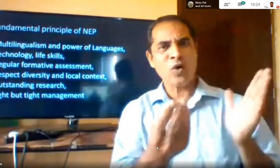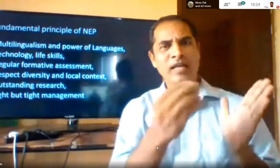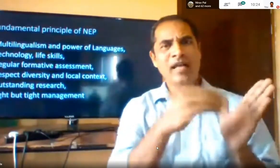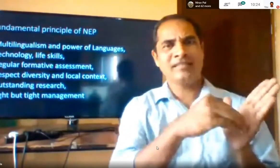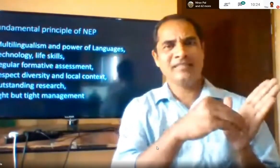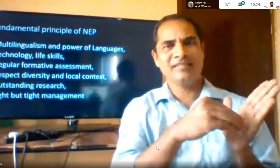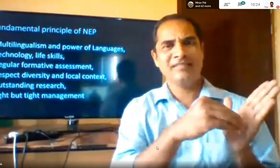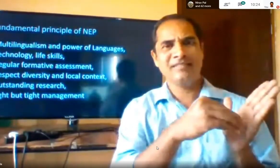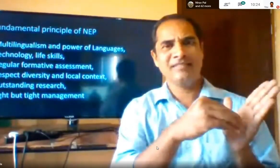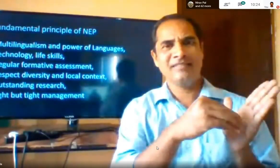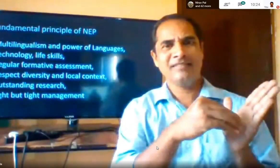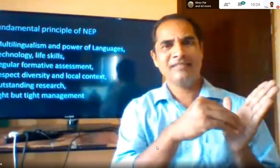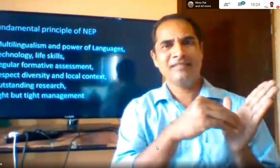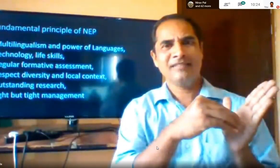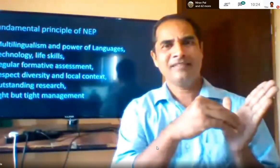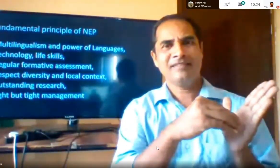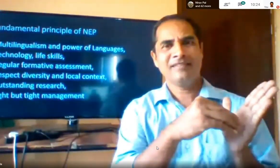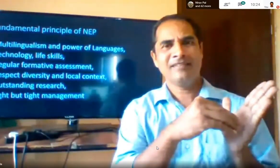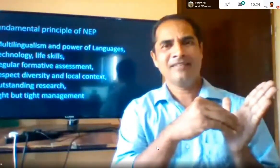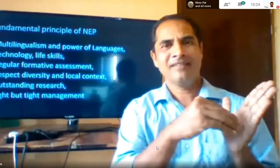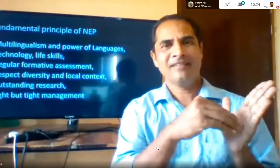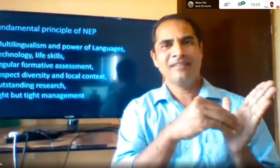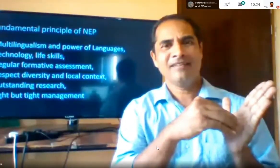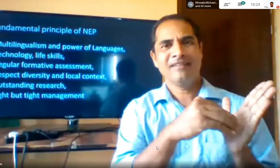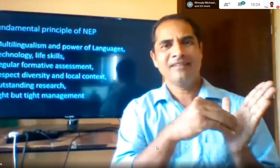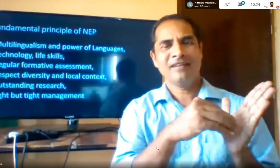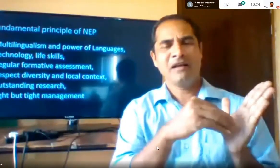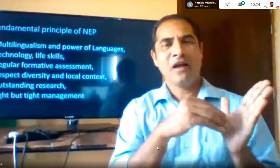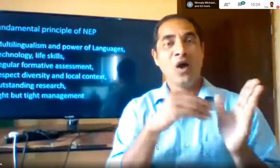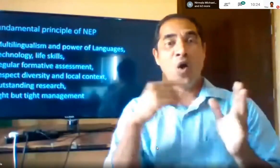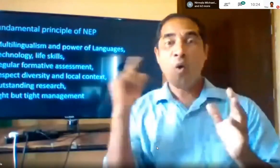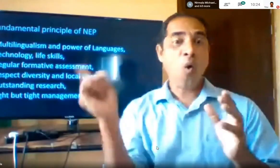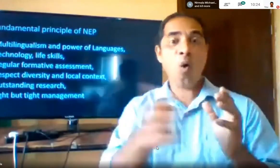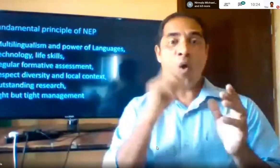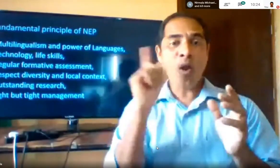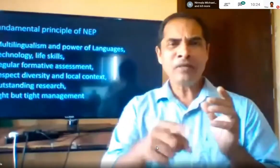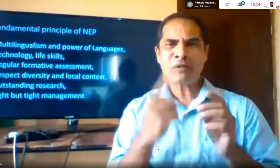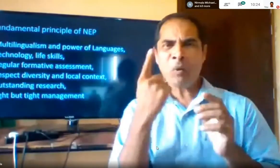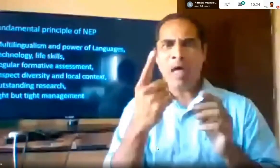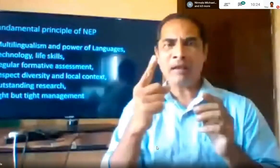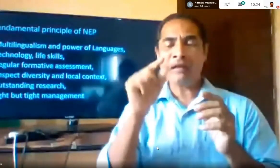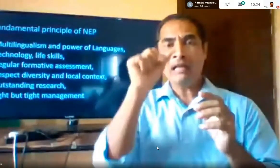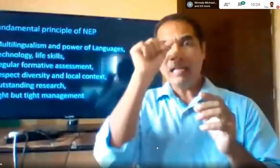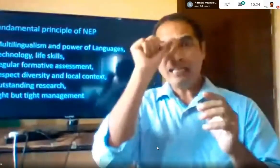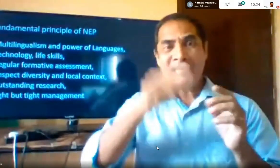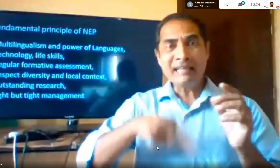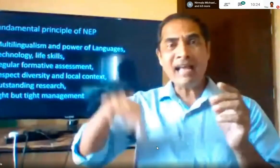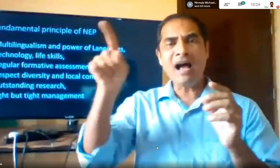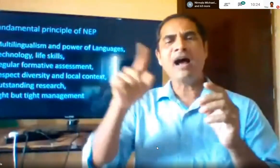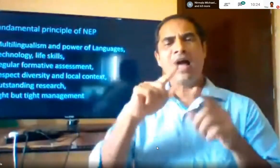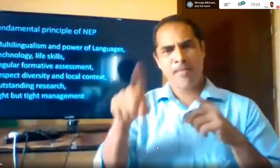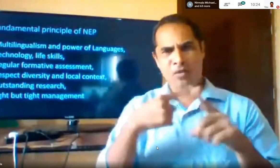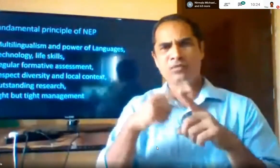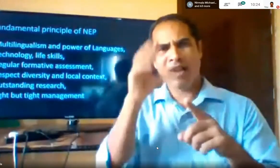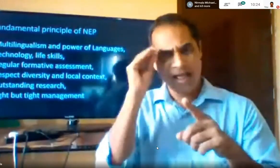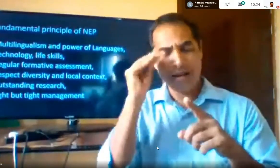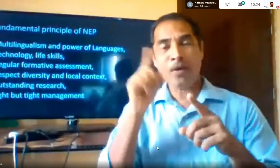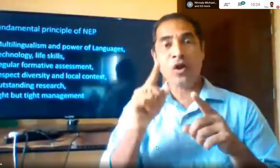If it is Calcutta, they will add the culture and everything related to stories or everything related to the Calcutta